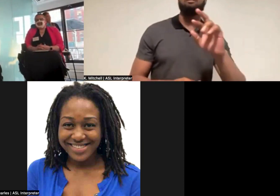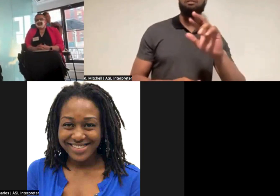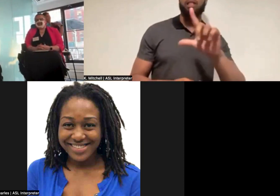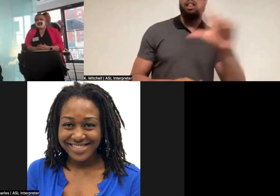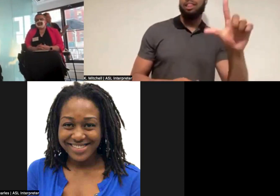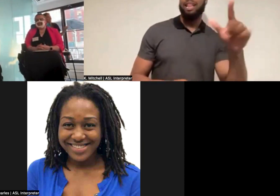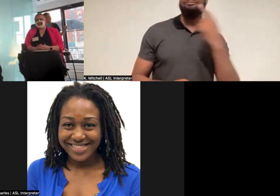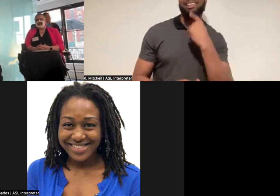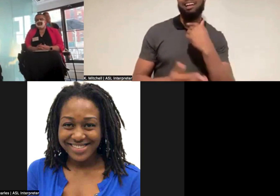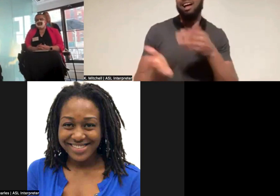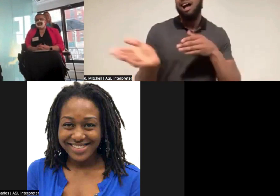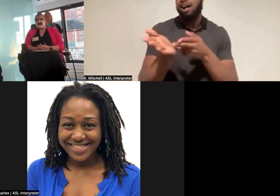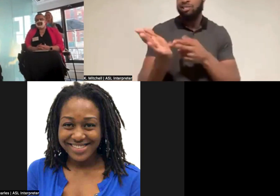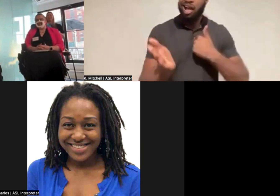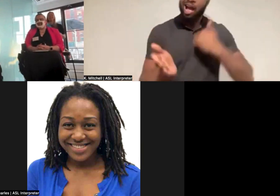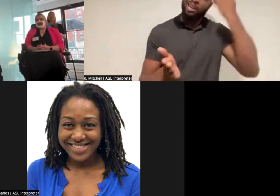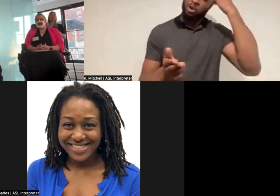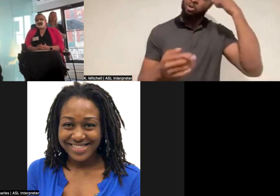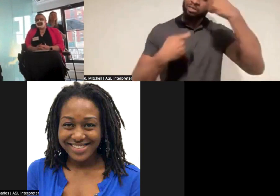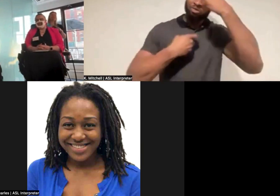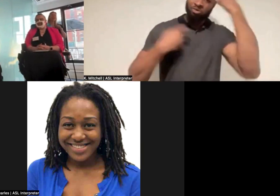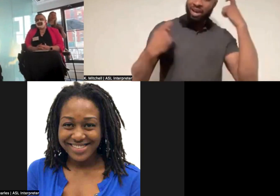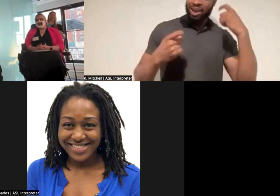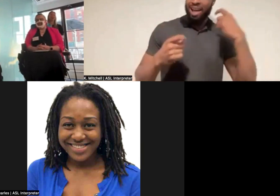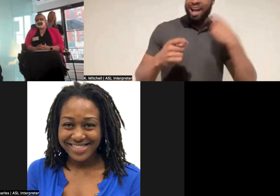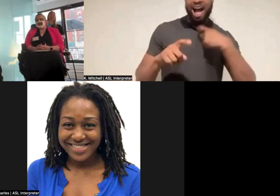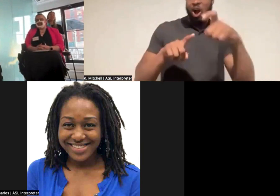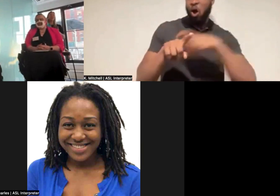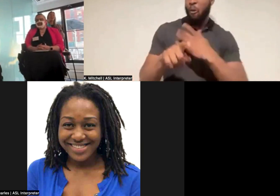But no, you know, I